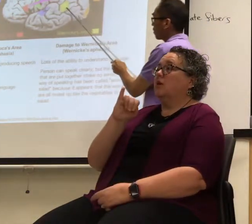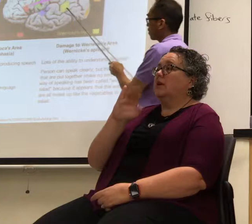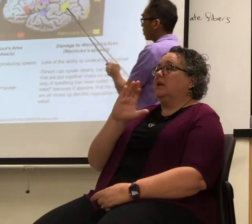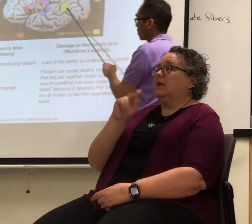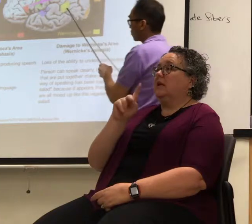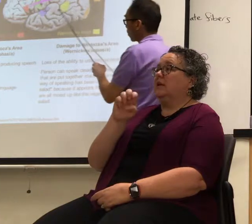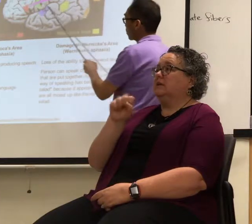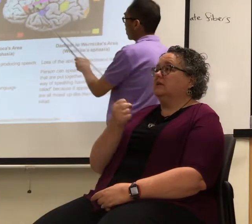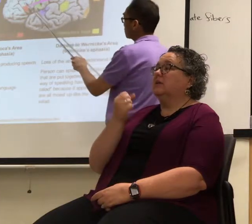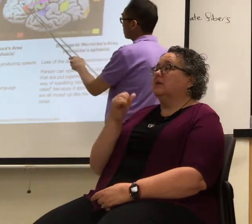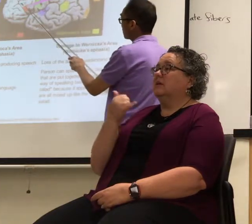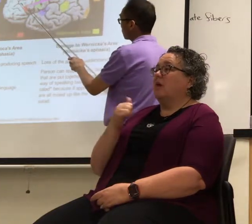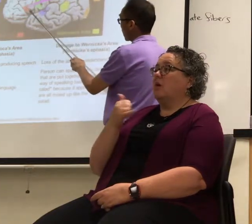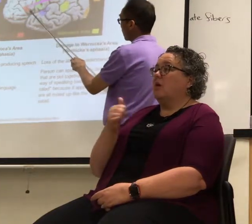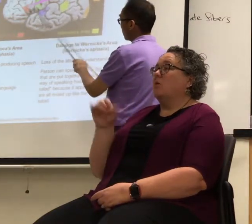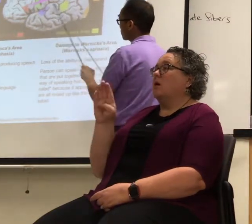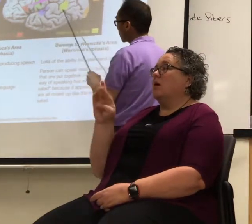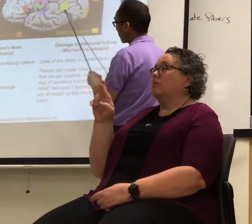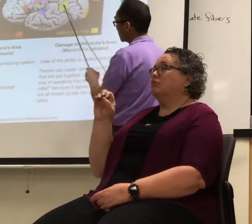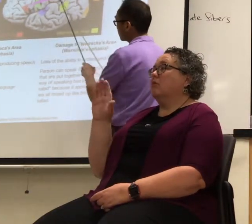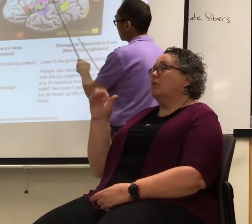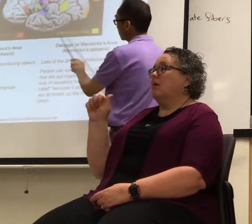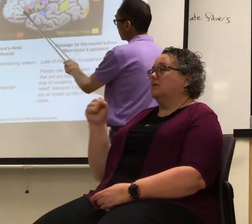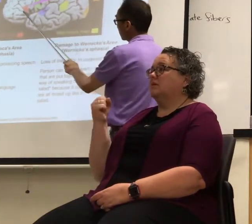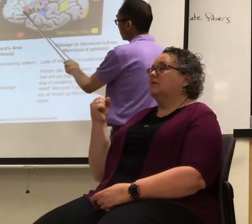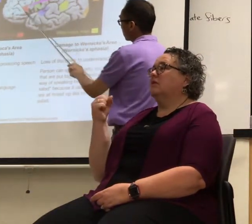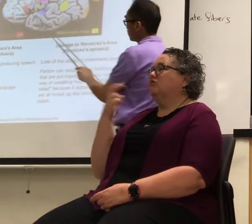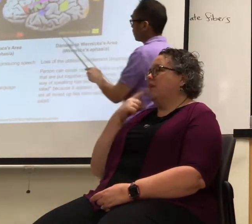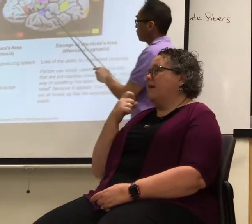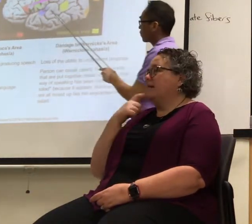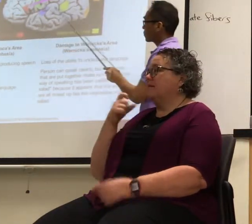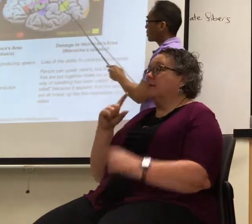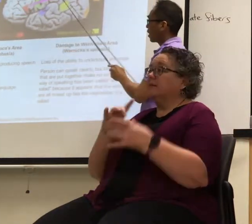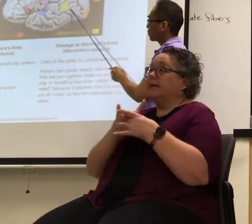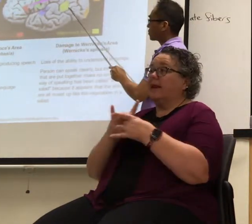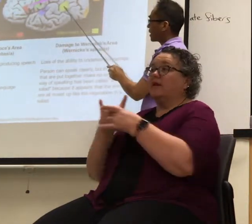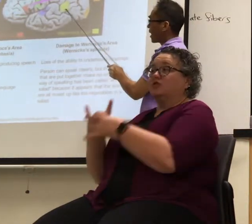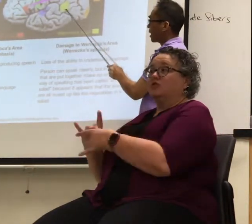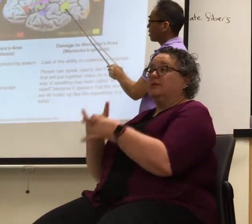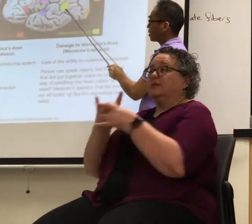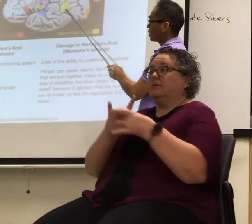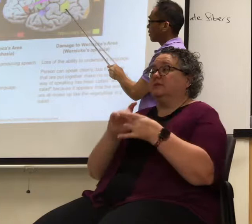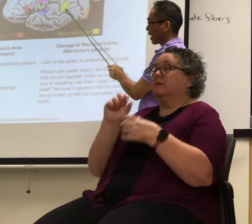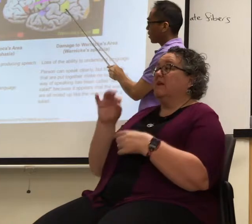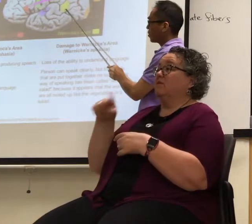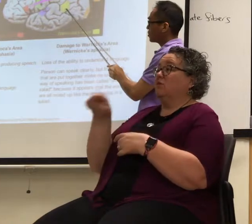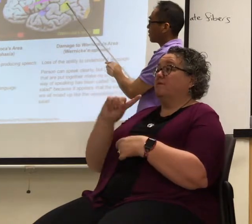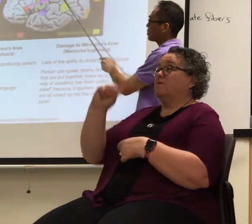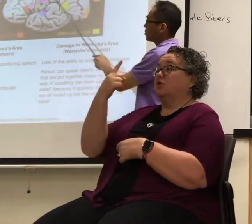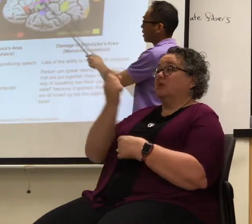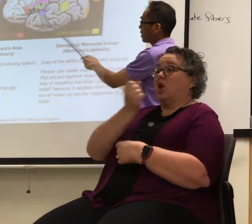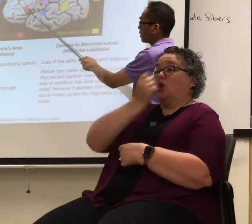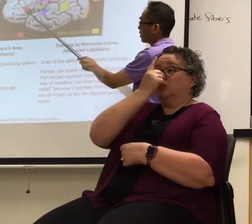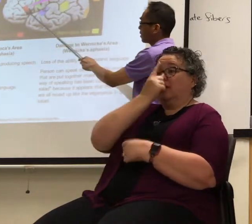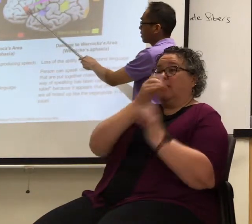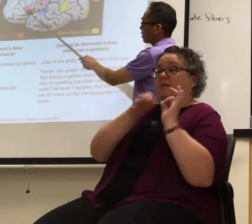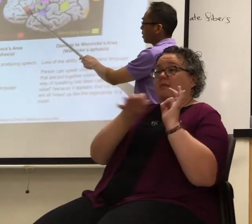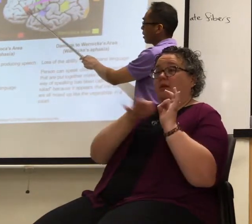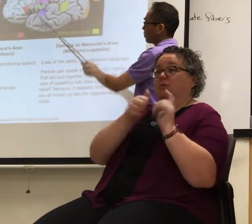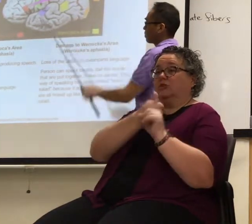yellow, Broca's, red. There's a connection. If you first understand the language, then you